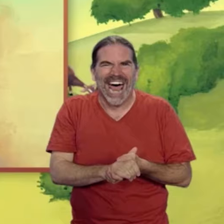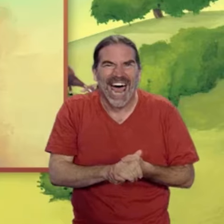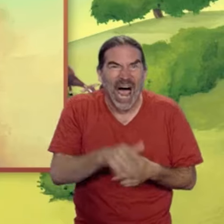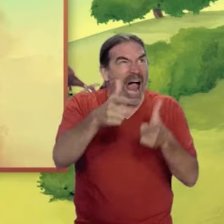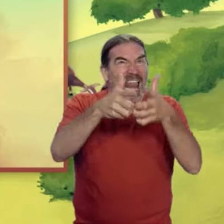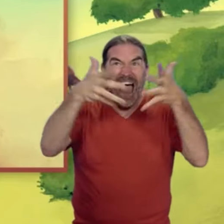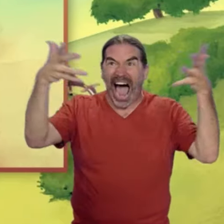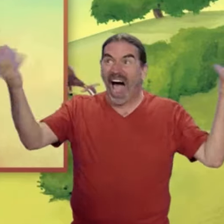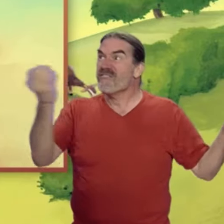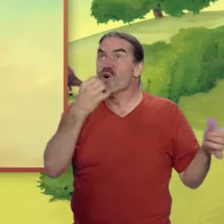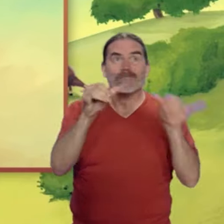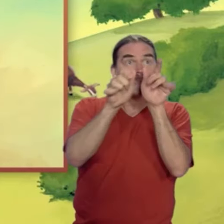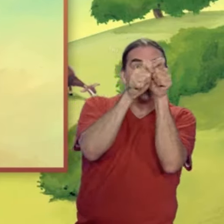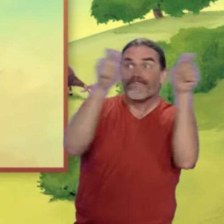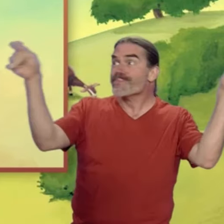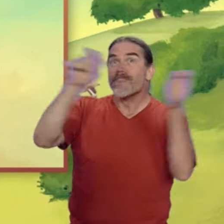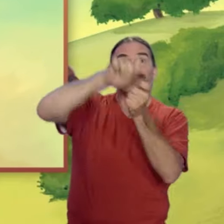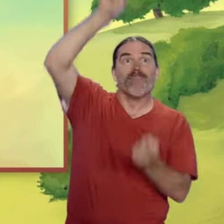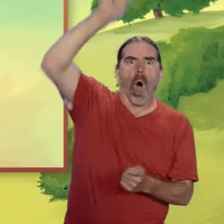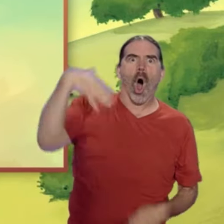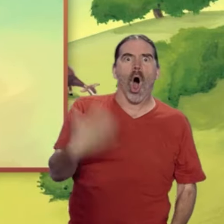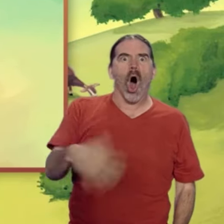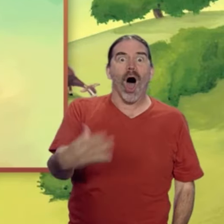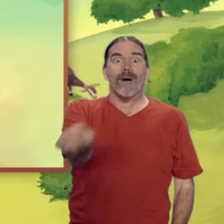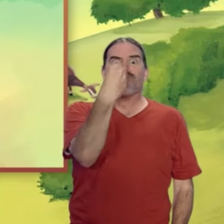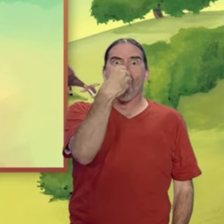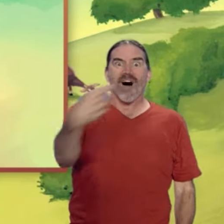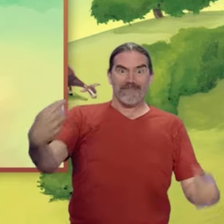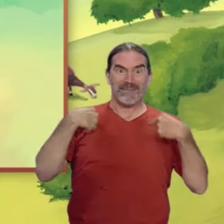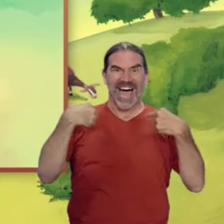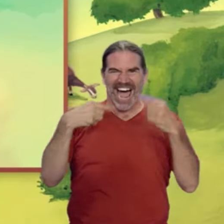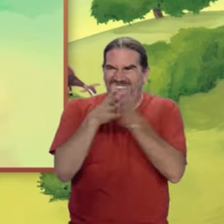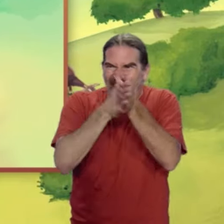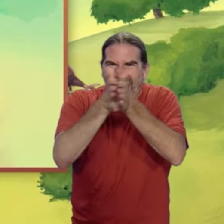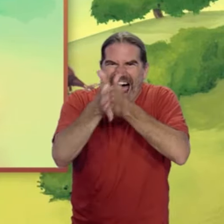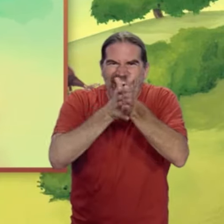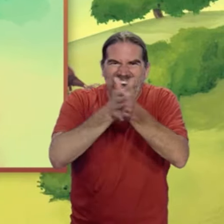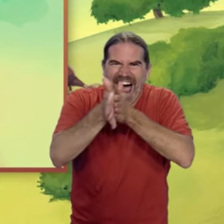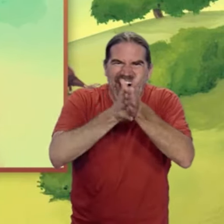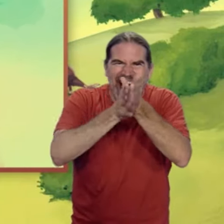billy goat Gruff. I've never seen so much food in one goat.